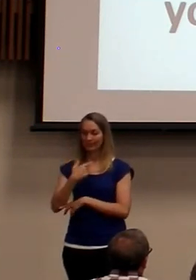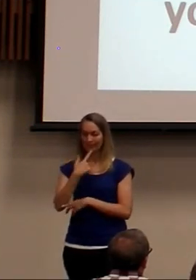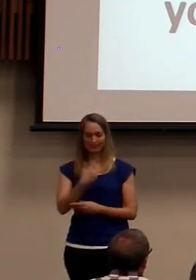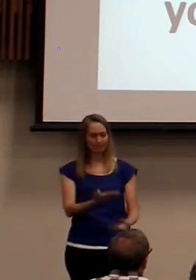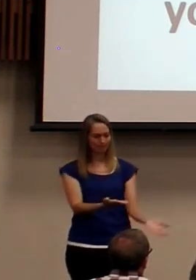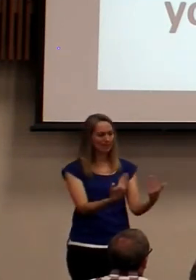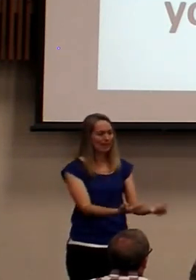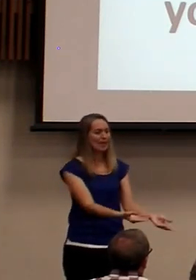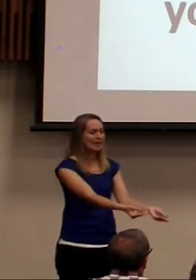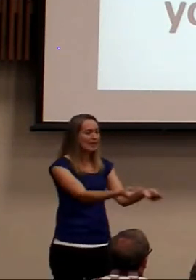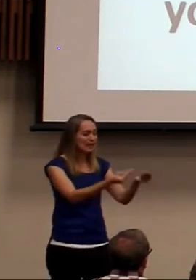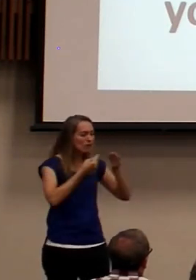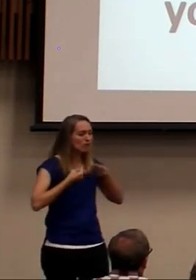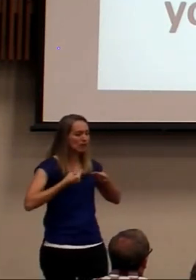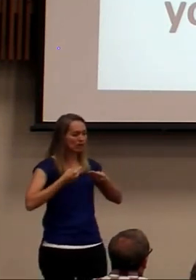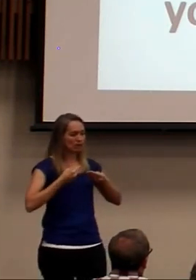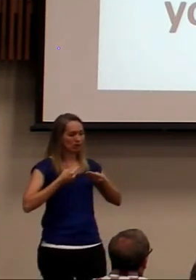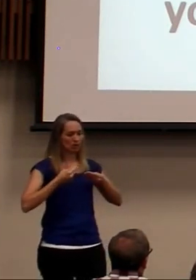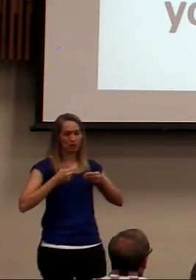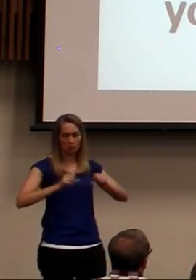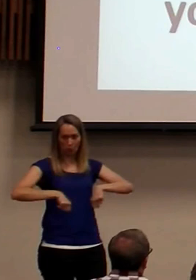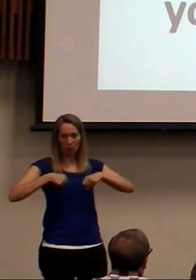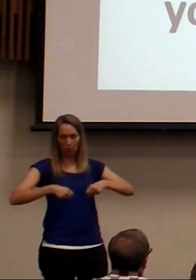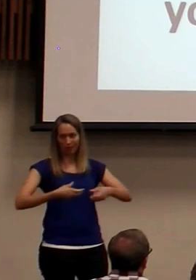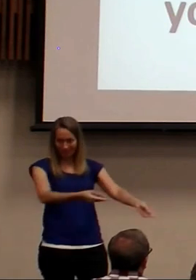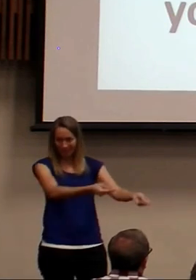And I realized my place in life